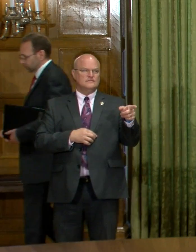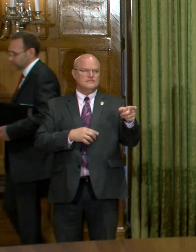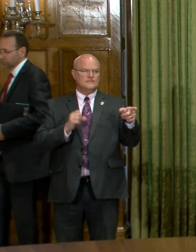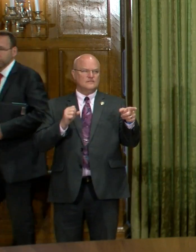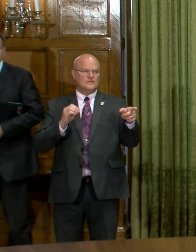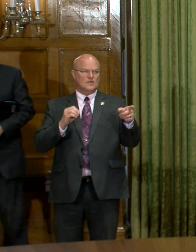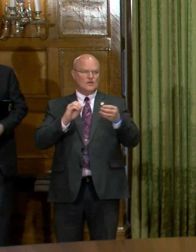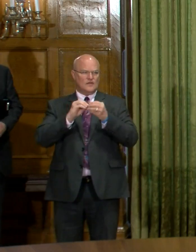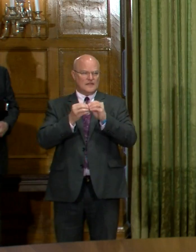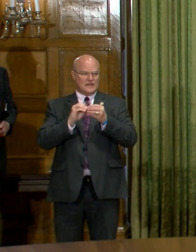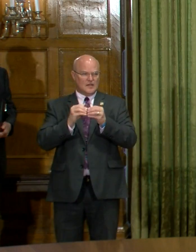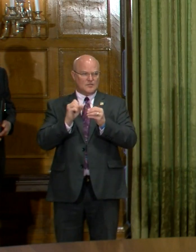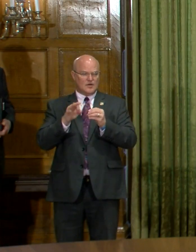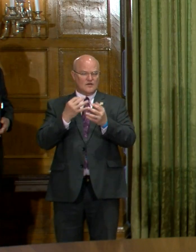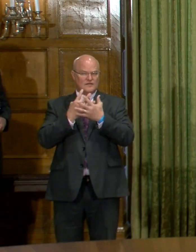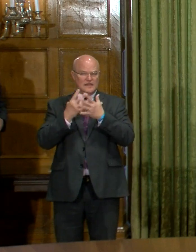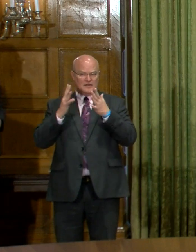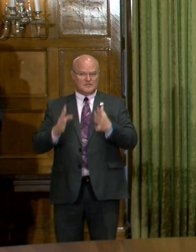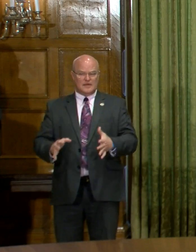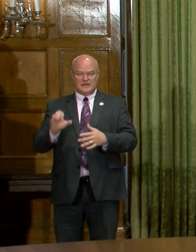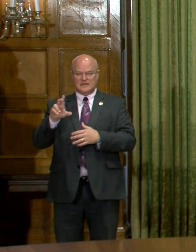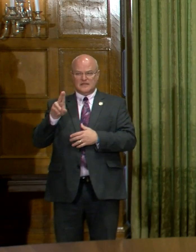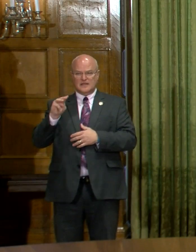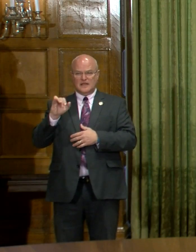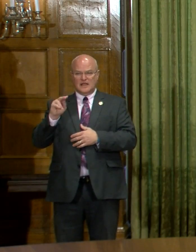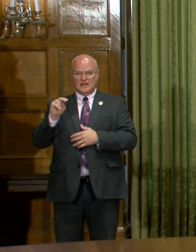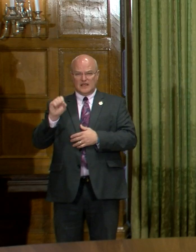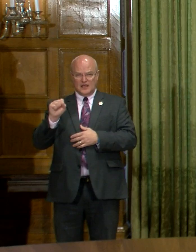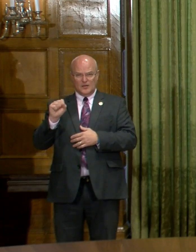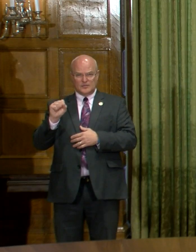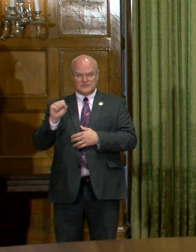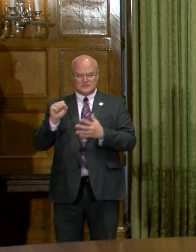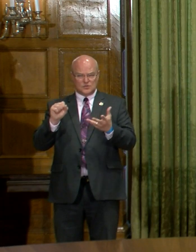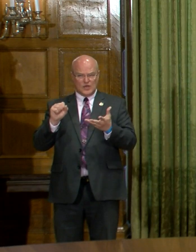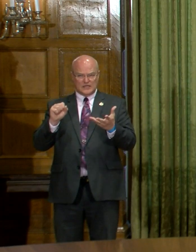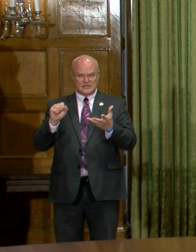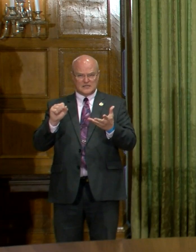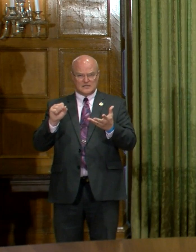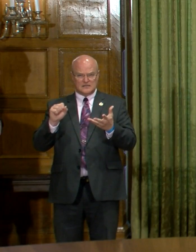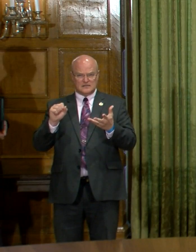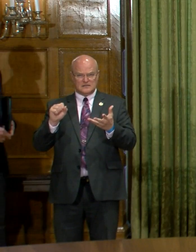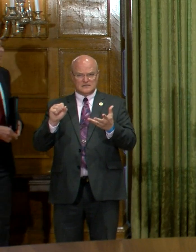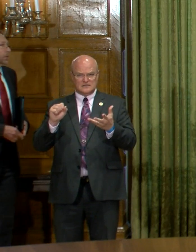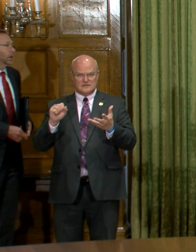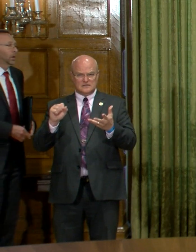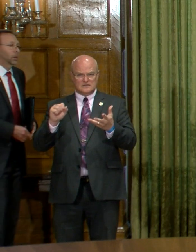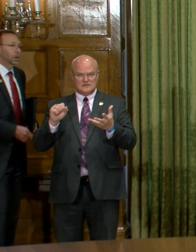So the number of inmates at Cummins is what?